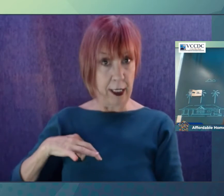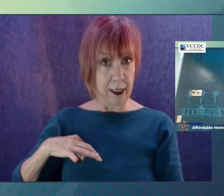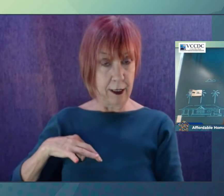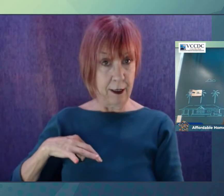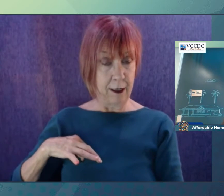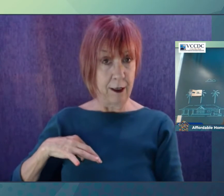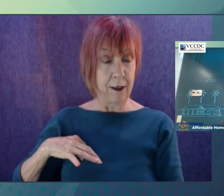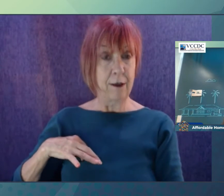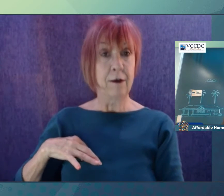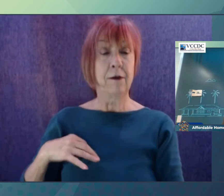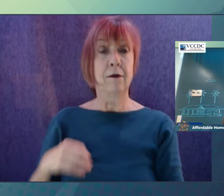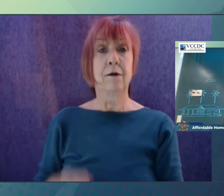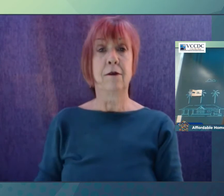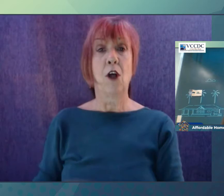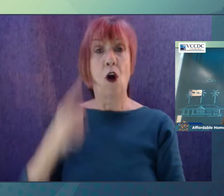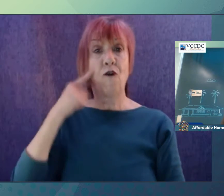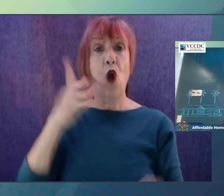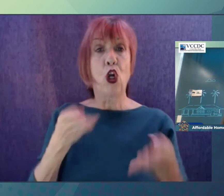slide.